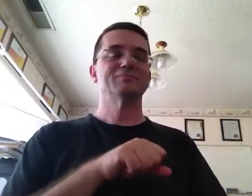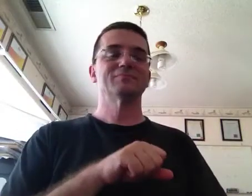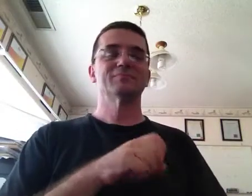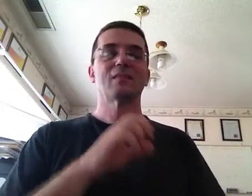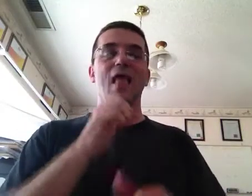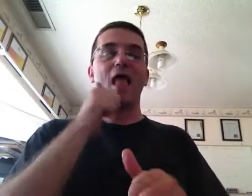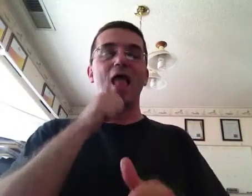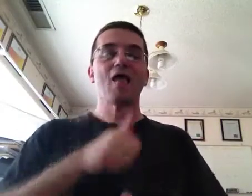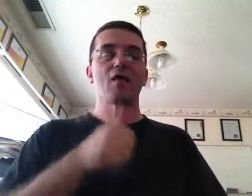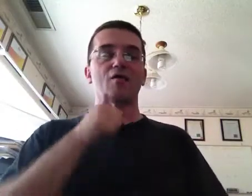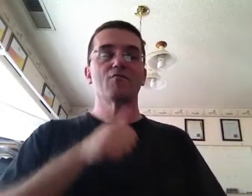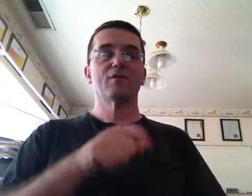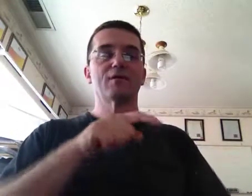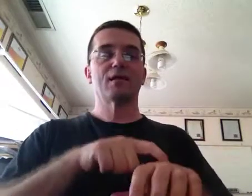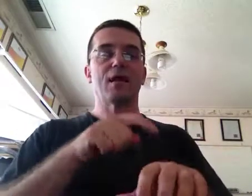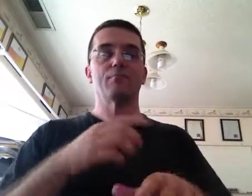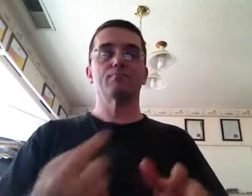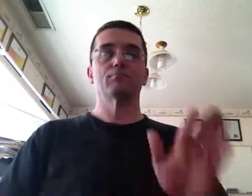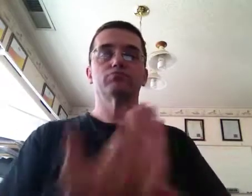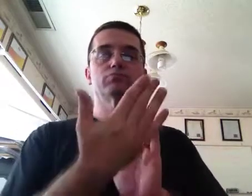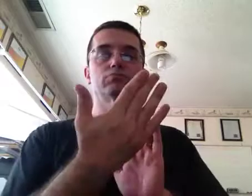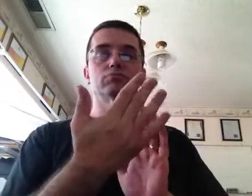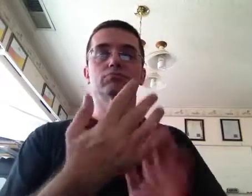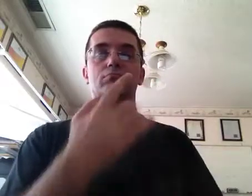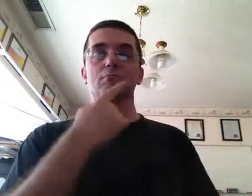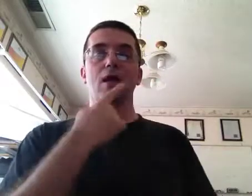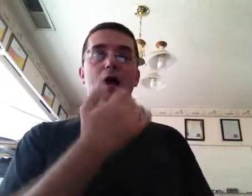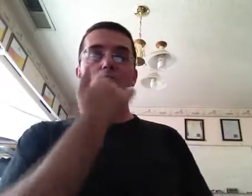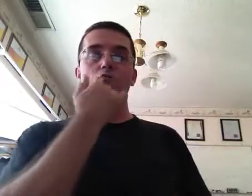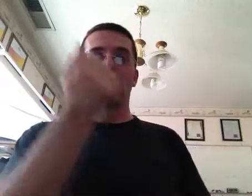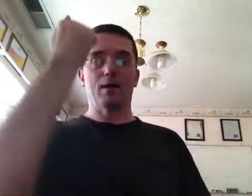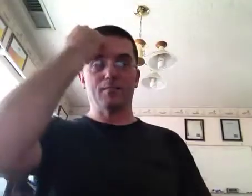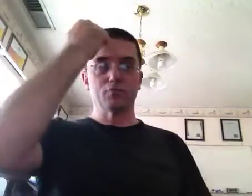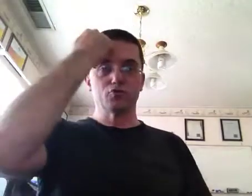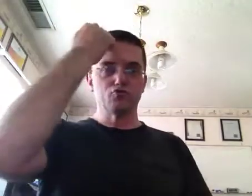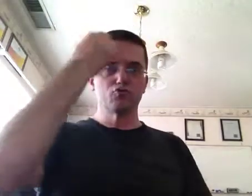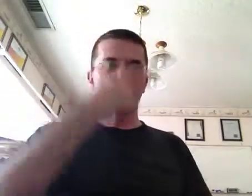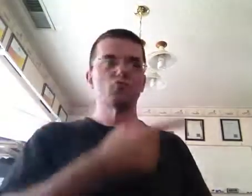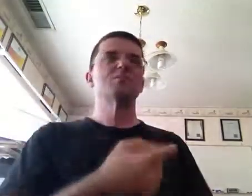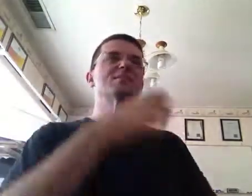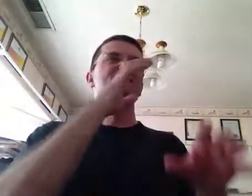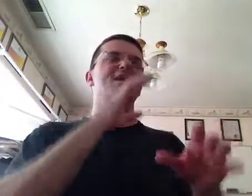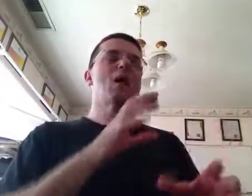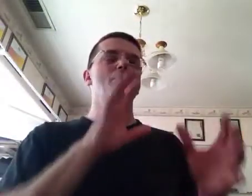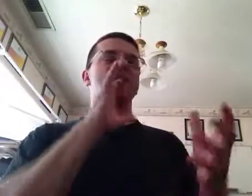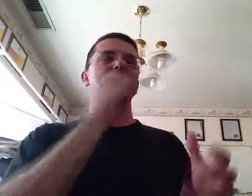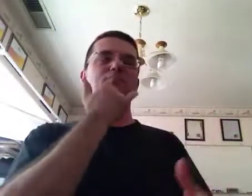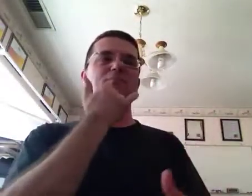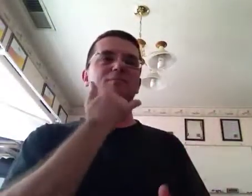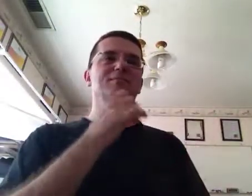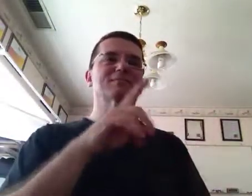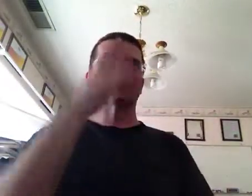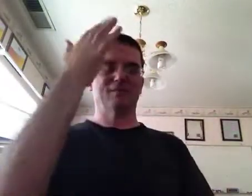talk, he always brings it up, and he tells me I'm wrong and I'm stupid and I'm making the biggest mistake of my life, not buying real estate. Yeah, you know